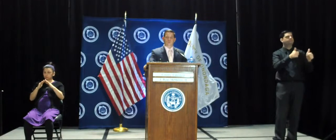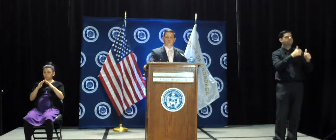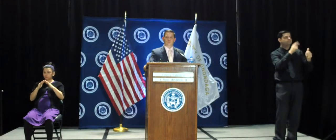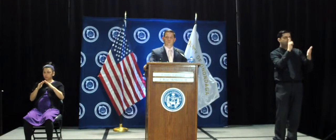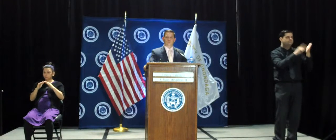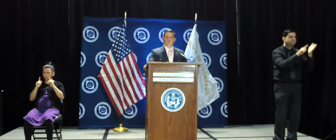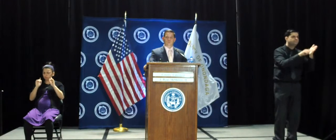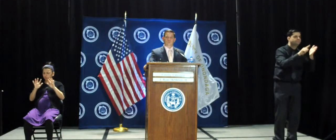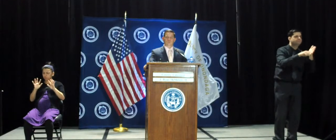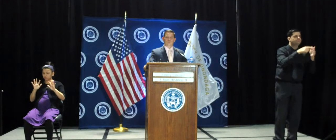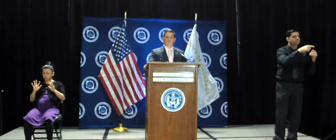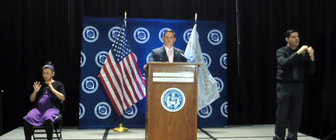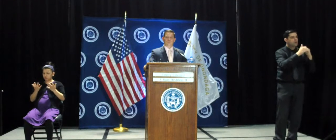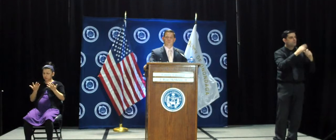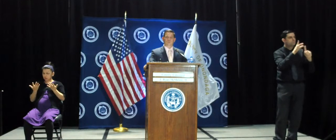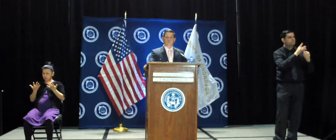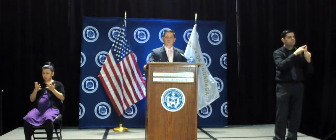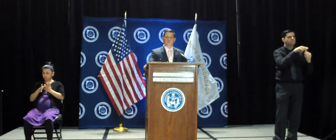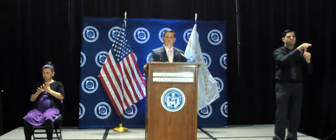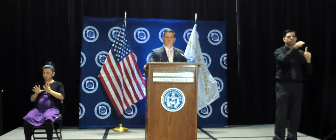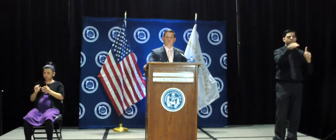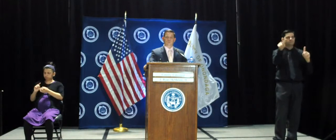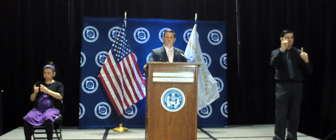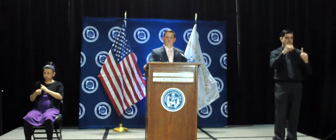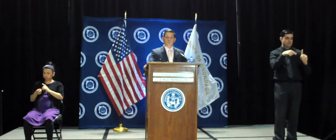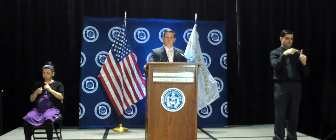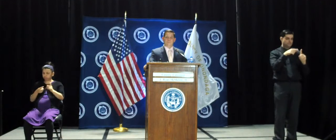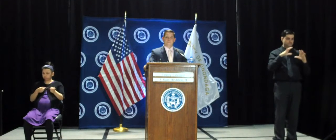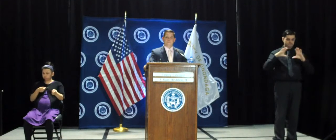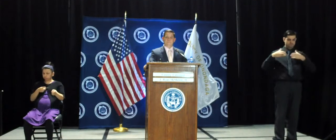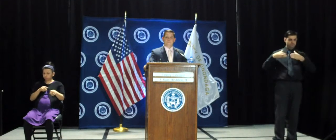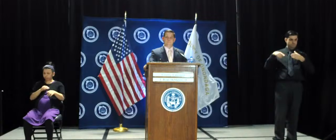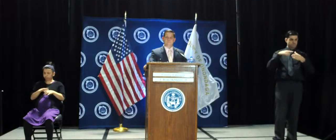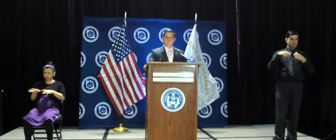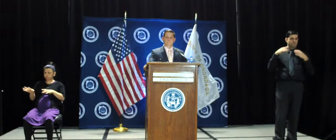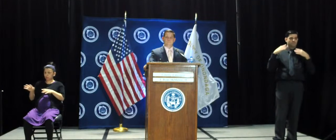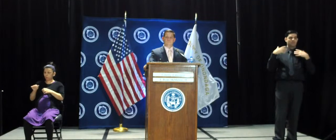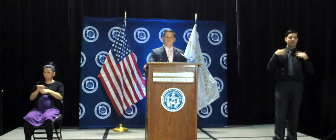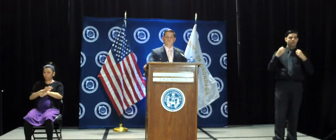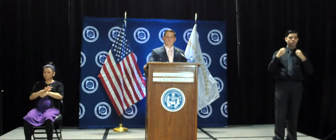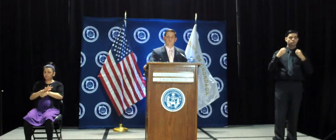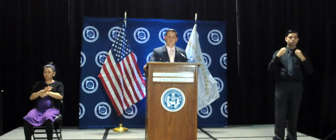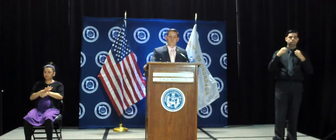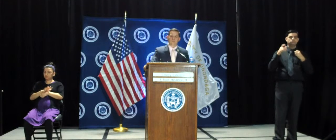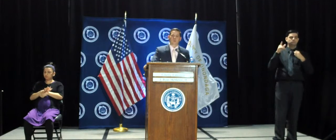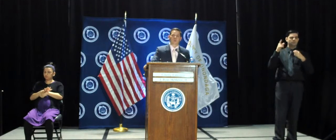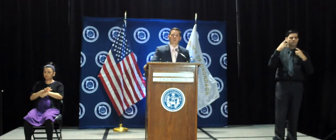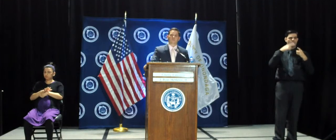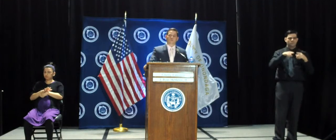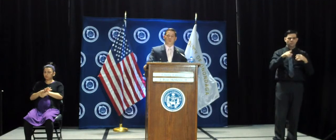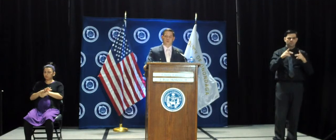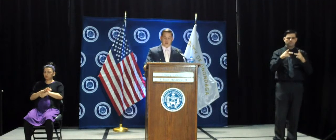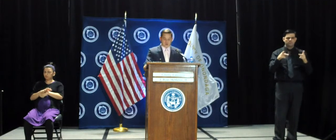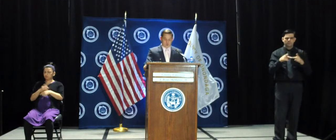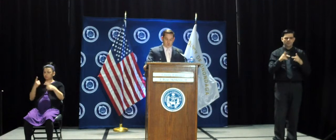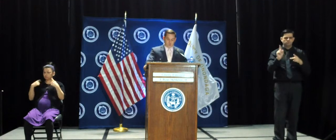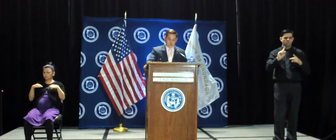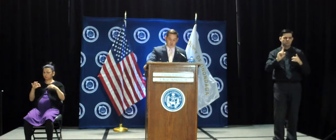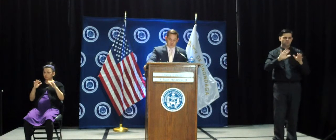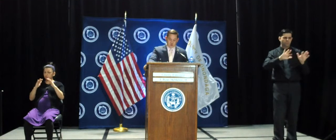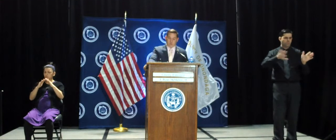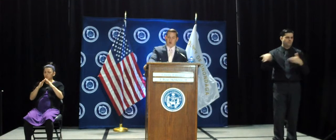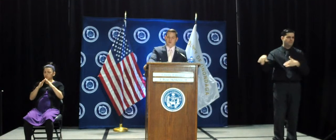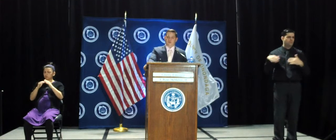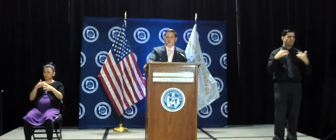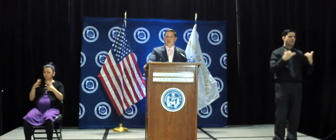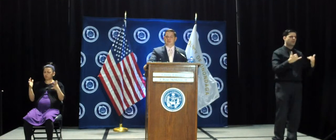contact tracing now with the rise in cases. So I'm just wondering how the health department is doing keeping up with the contact tracing. Yeah, so